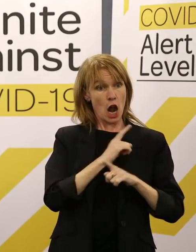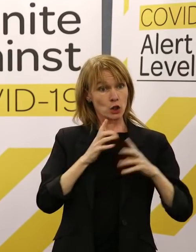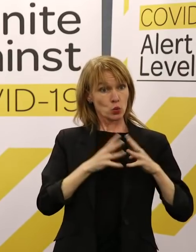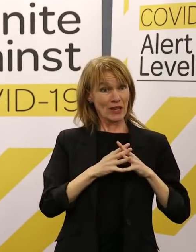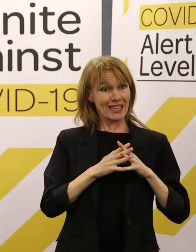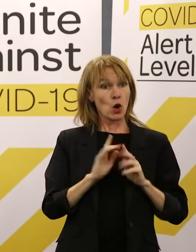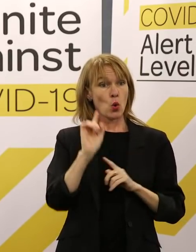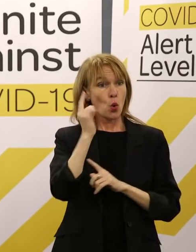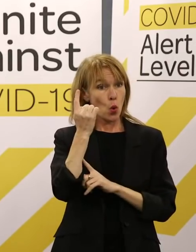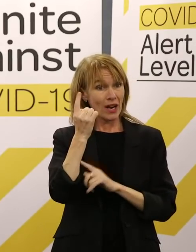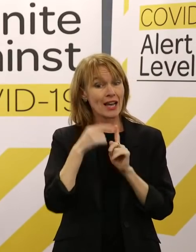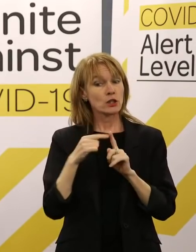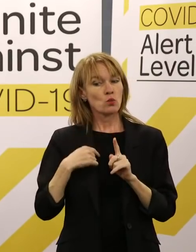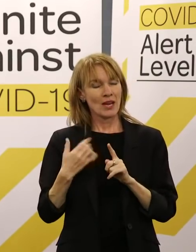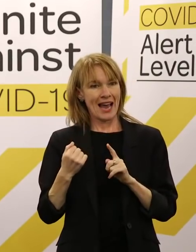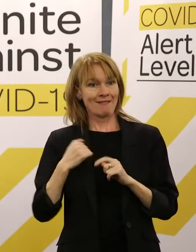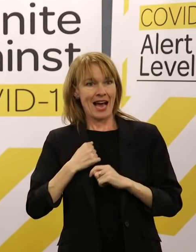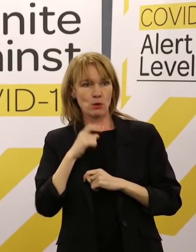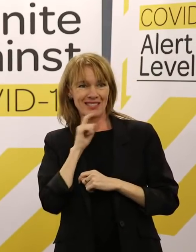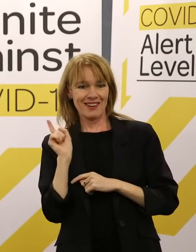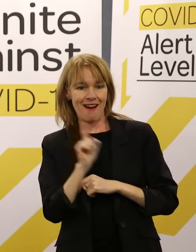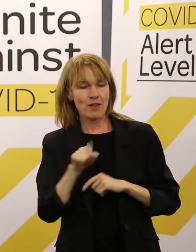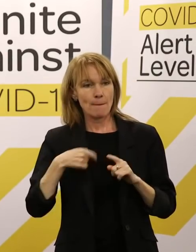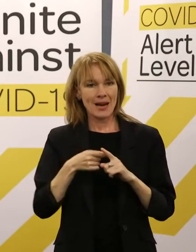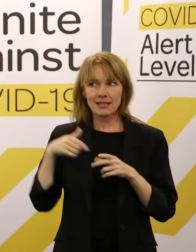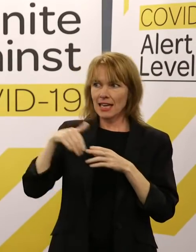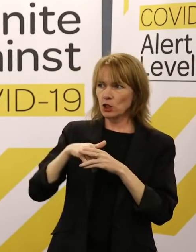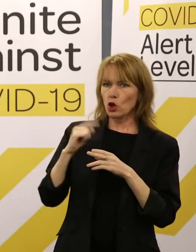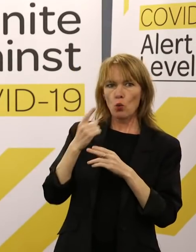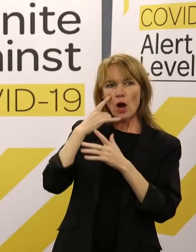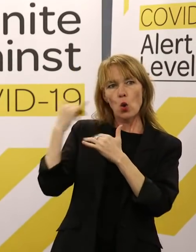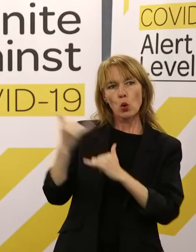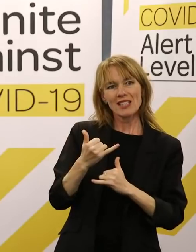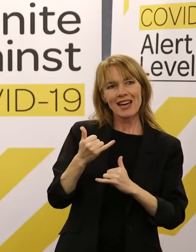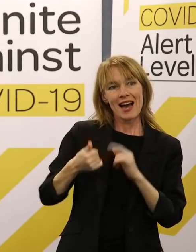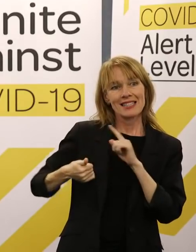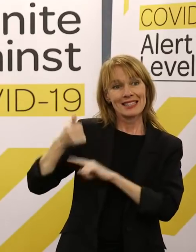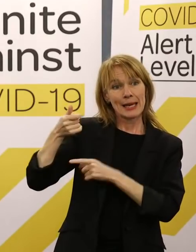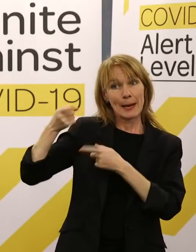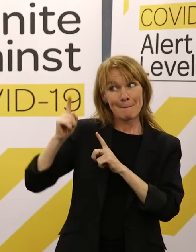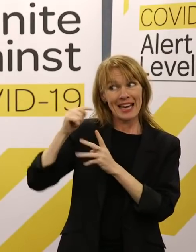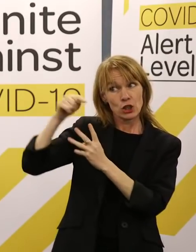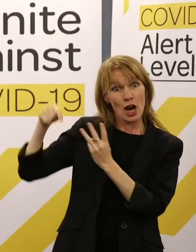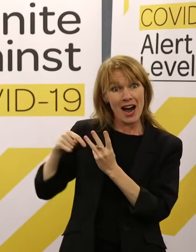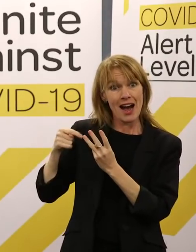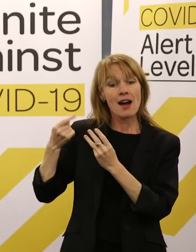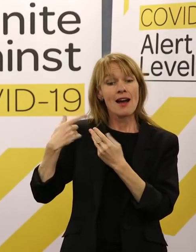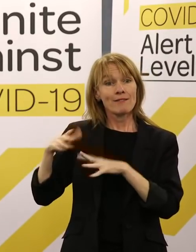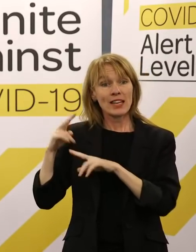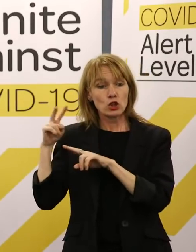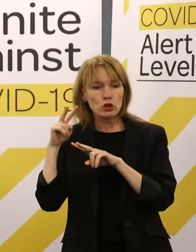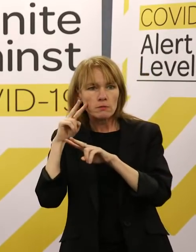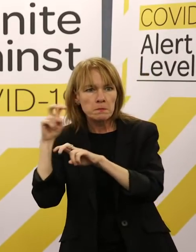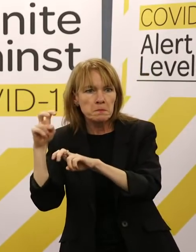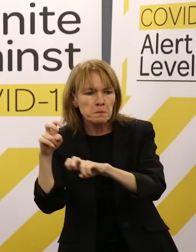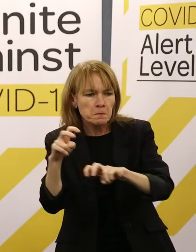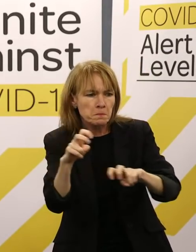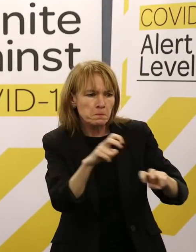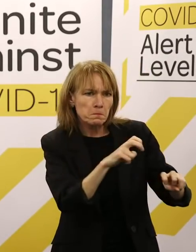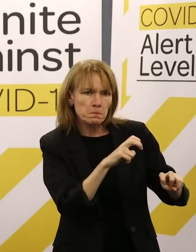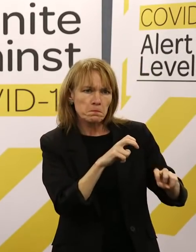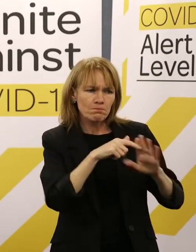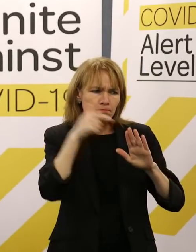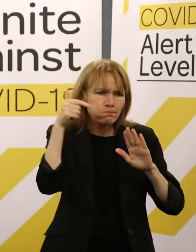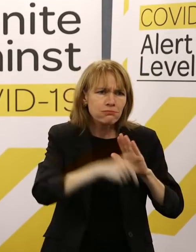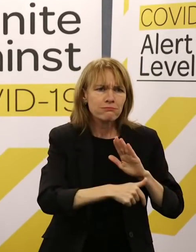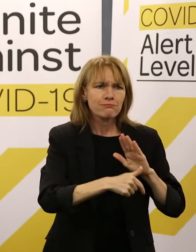clinical background and our internal auditor from here, and another senior manager who did a full review of all the more in-depth